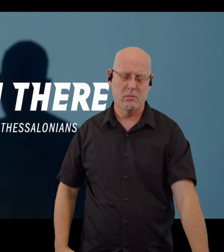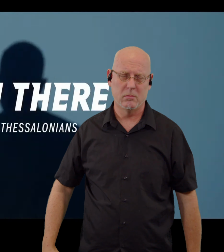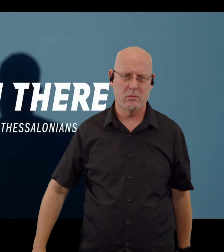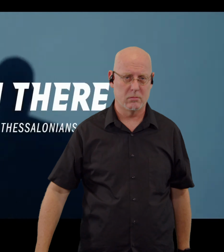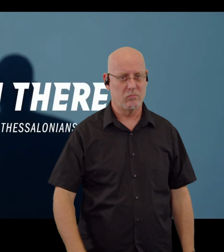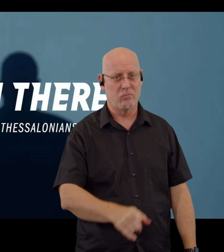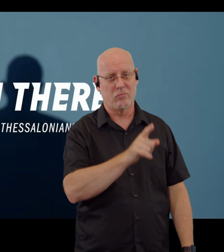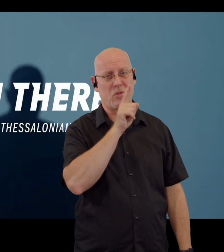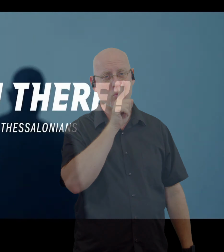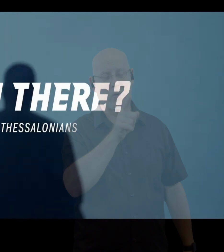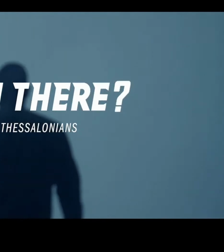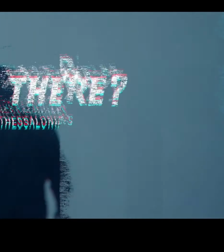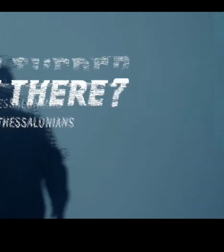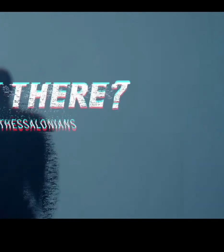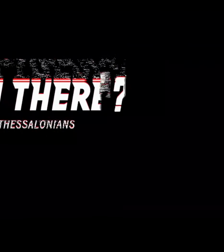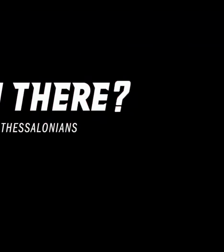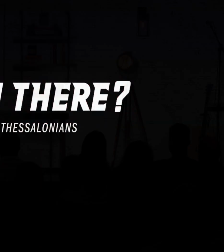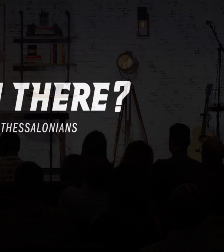real.